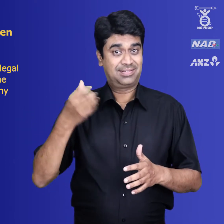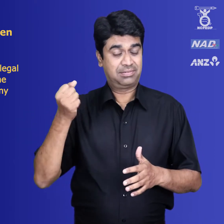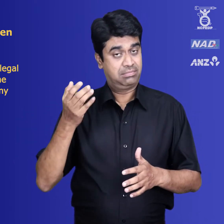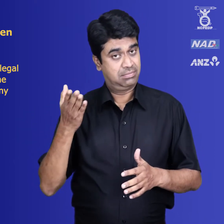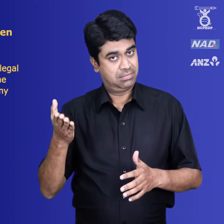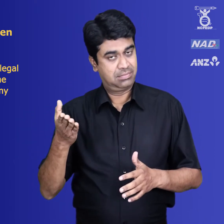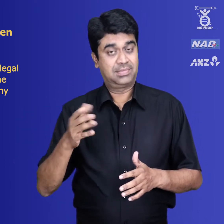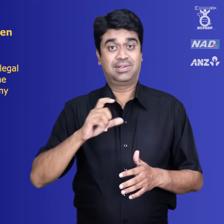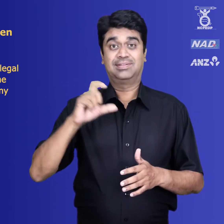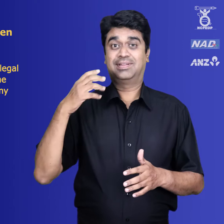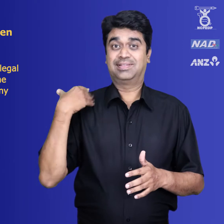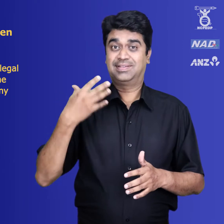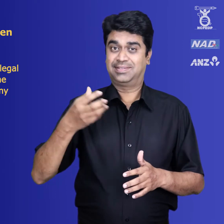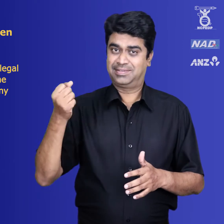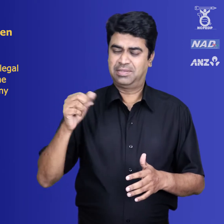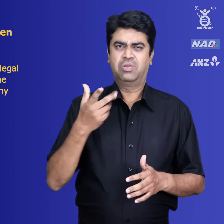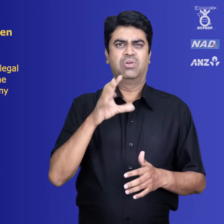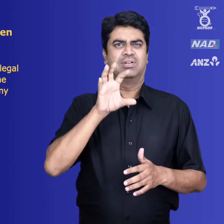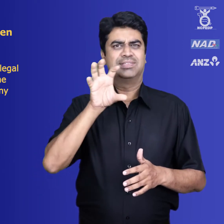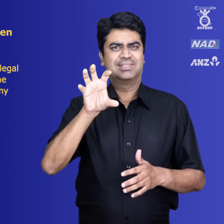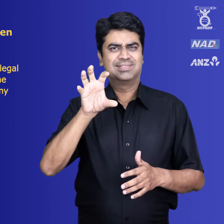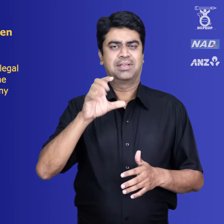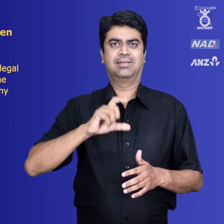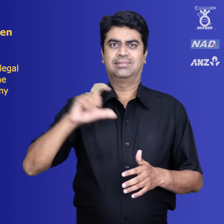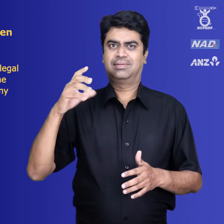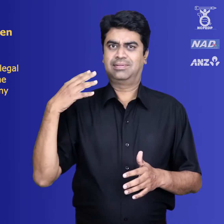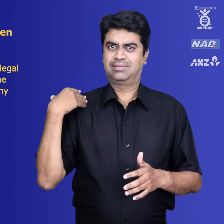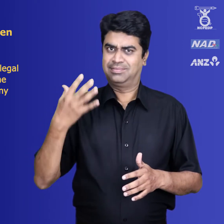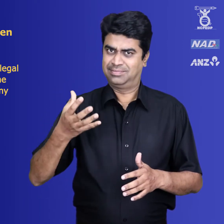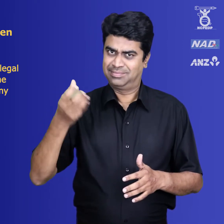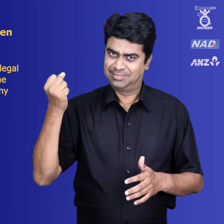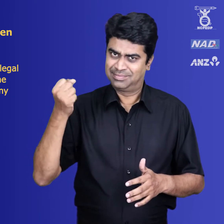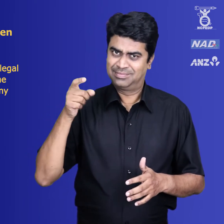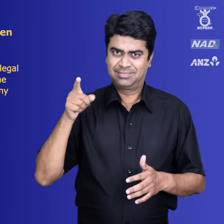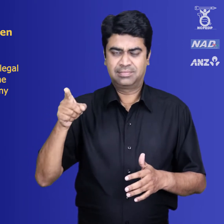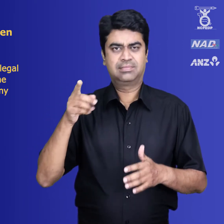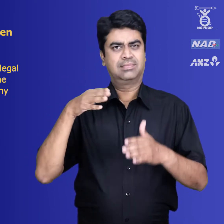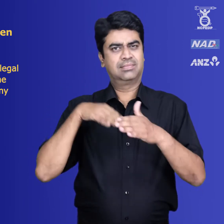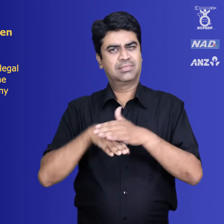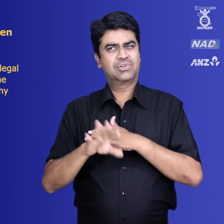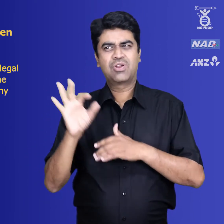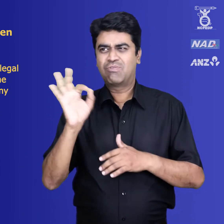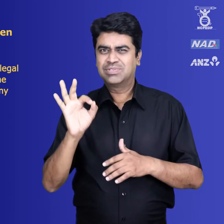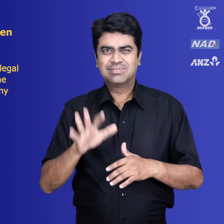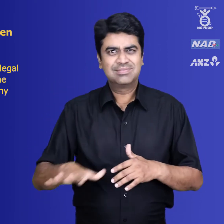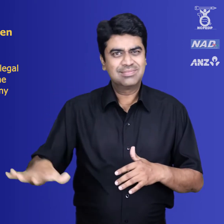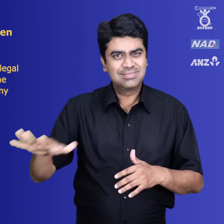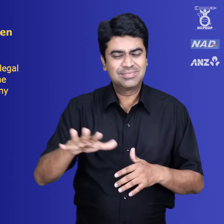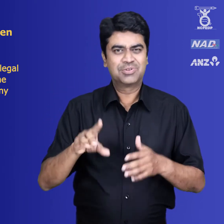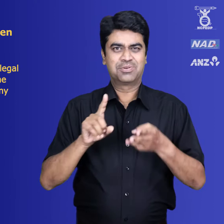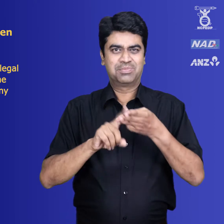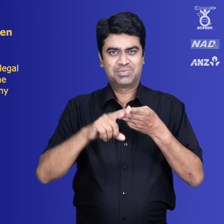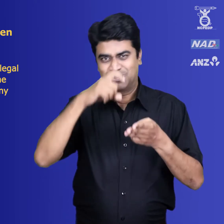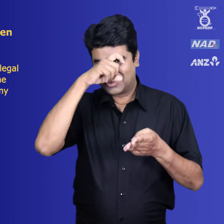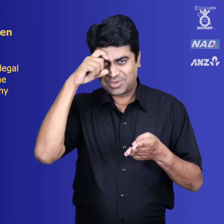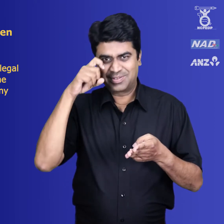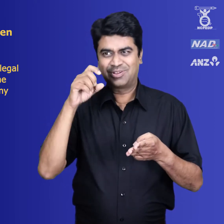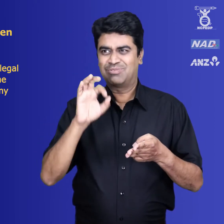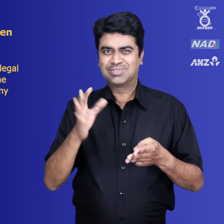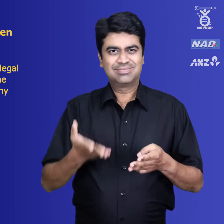State Commissioner for anything which is in good faith done or intended to be done under this Act or the